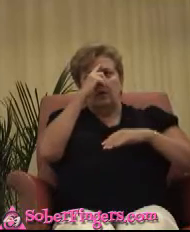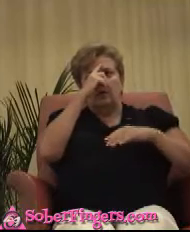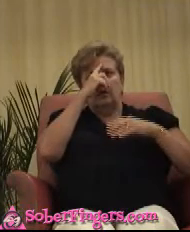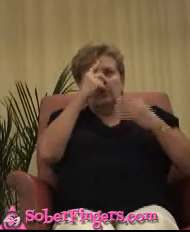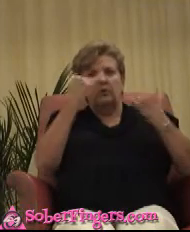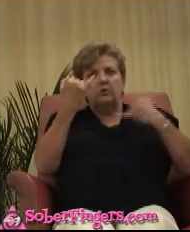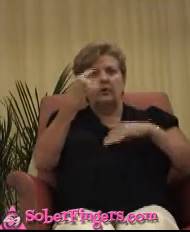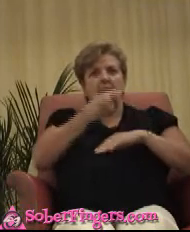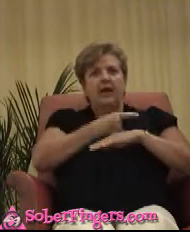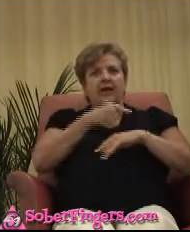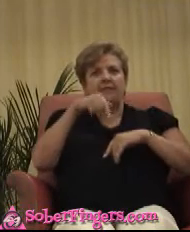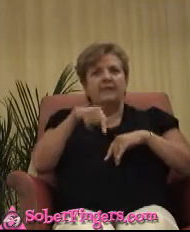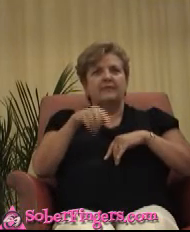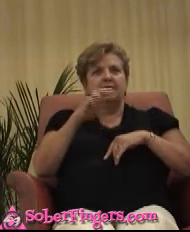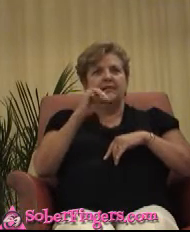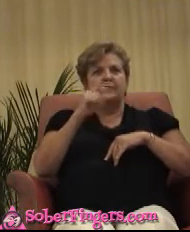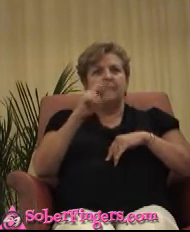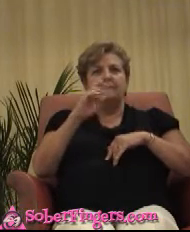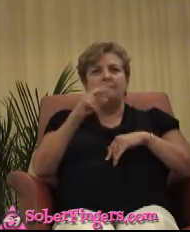my 27th wedding anniversary.